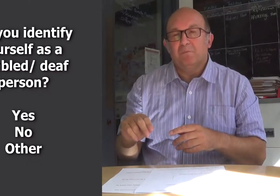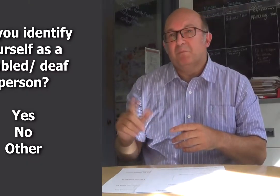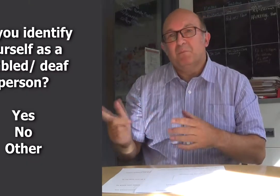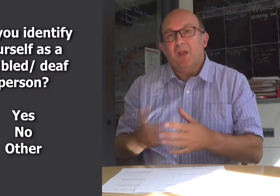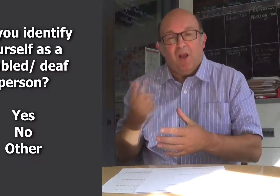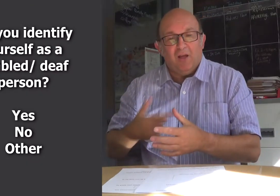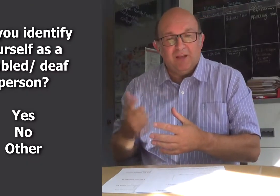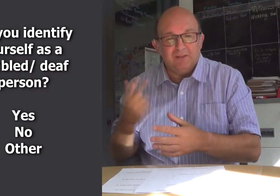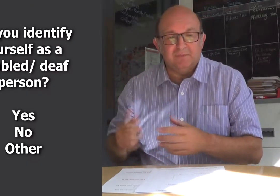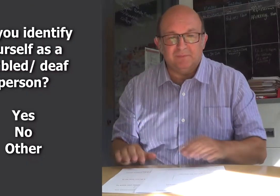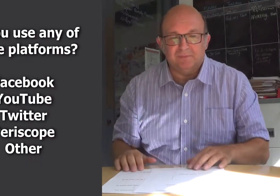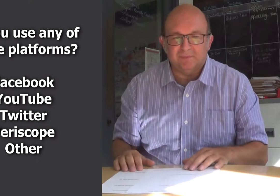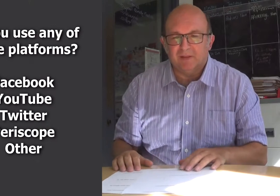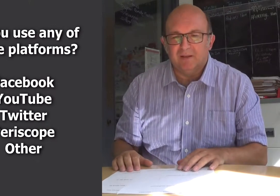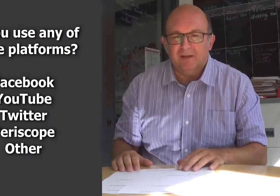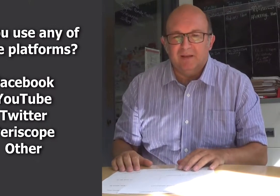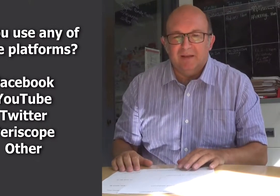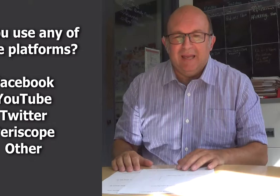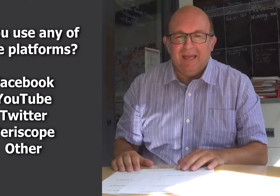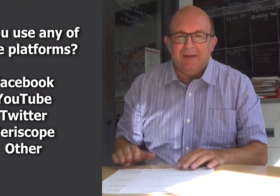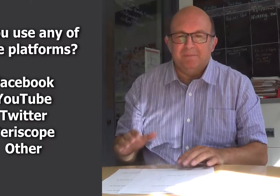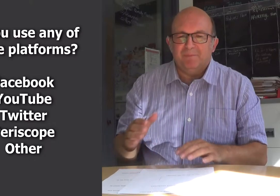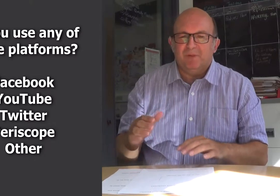or others?